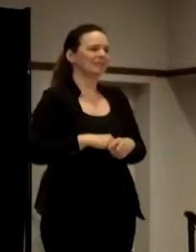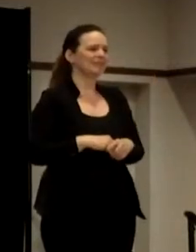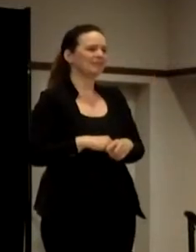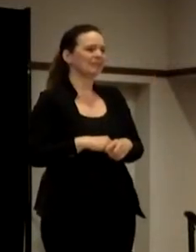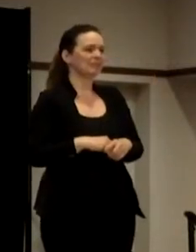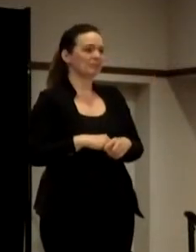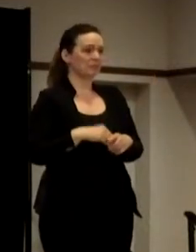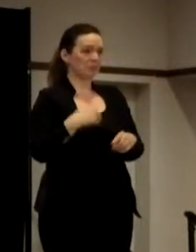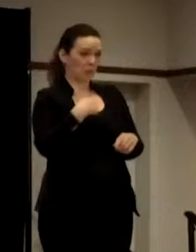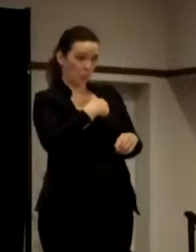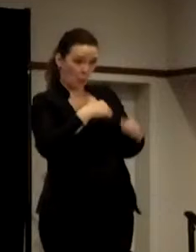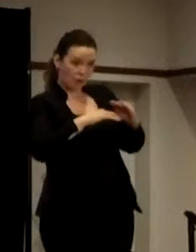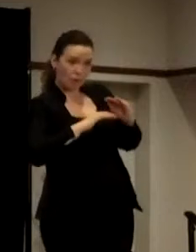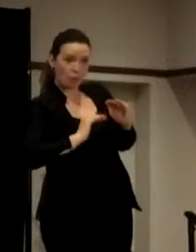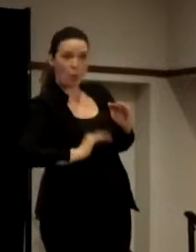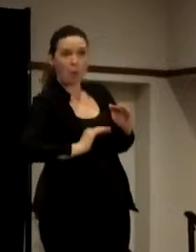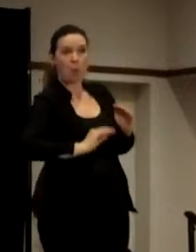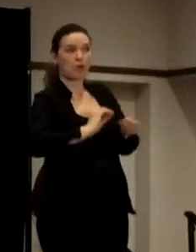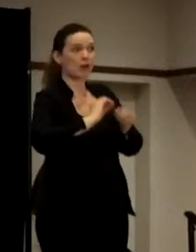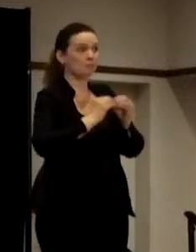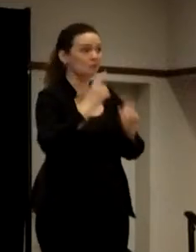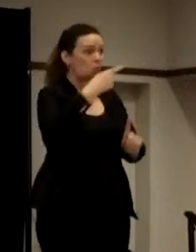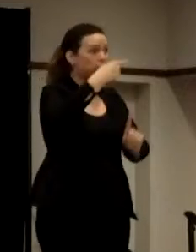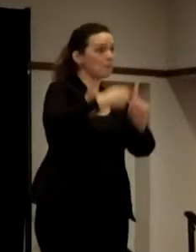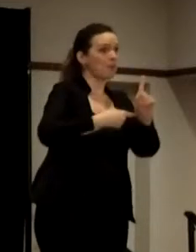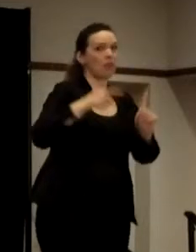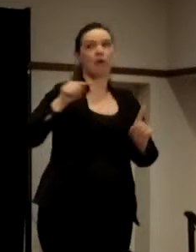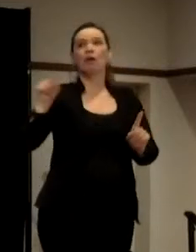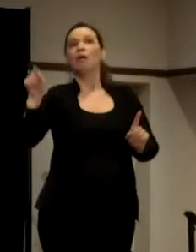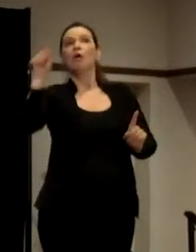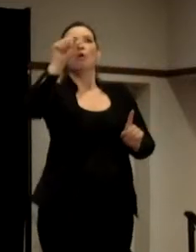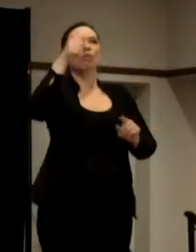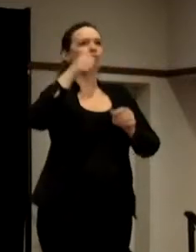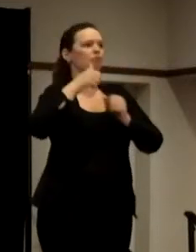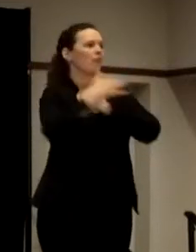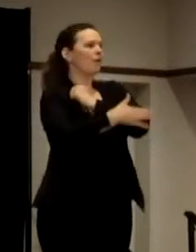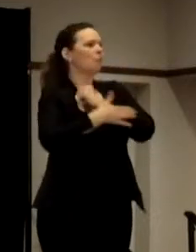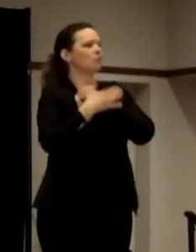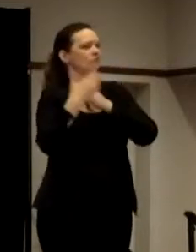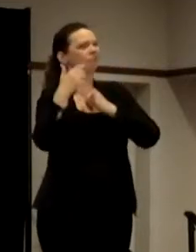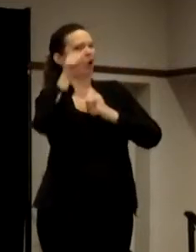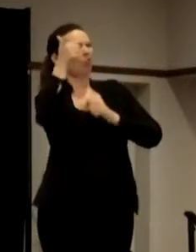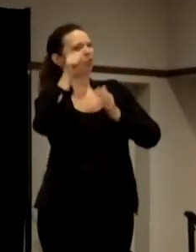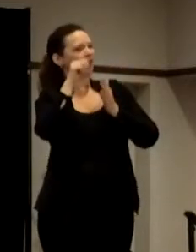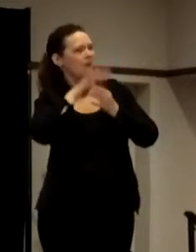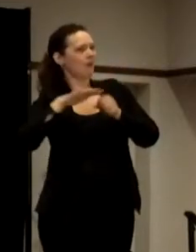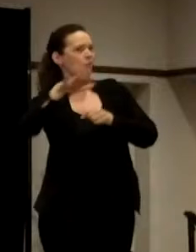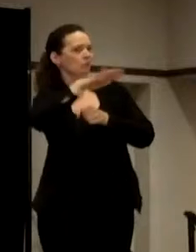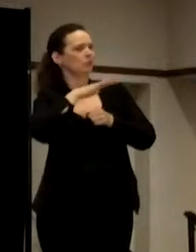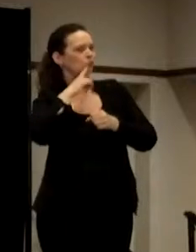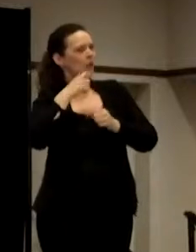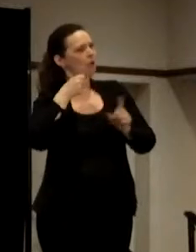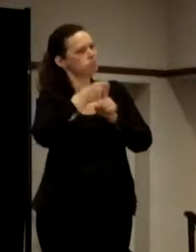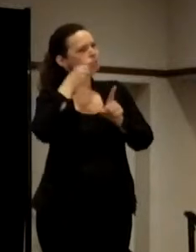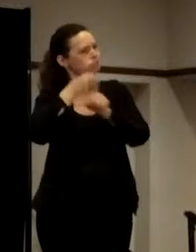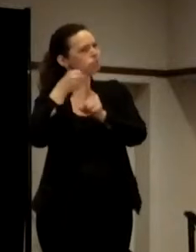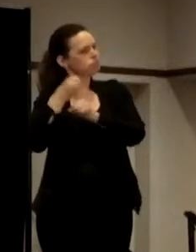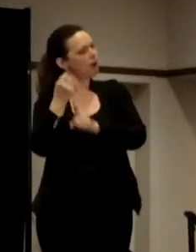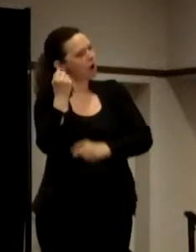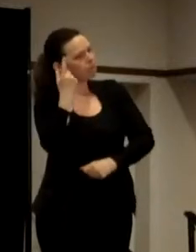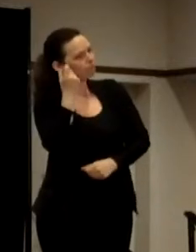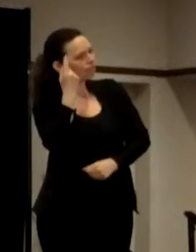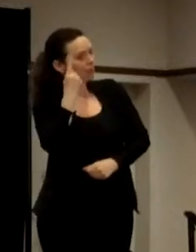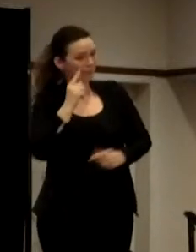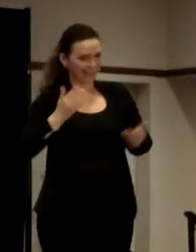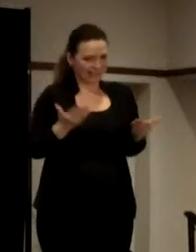month and another part of the state's over 4 or 5, our rules should be different than that. I know if